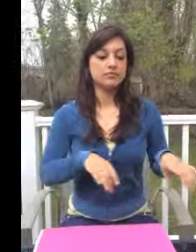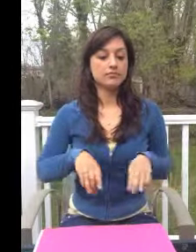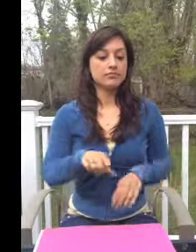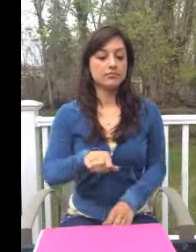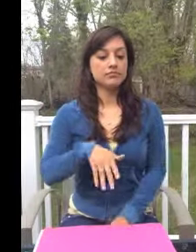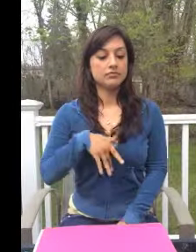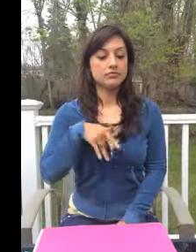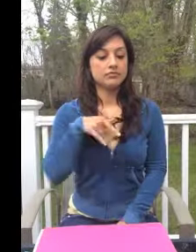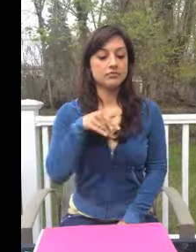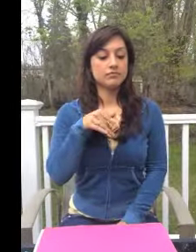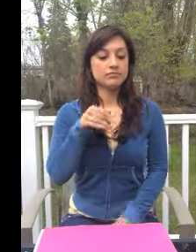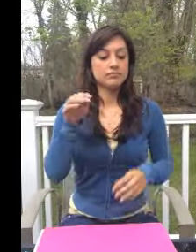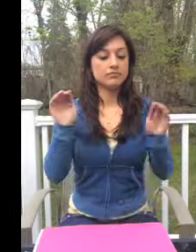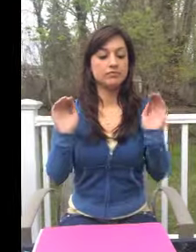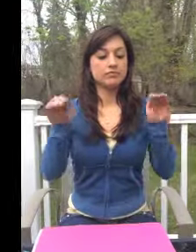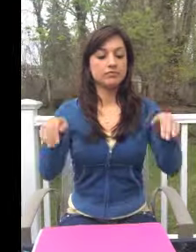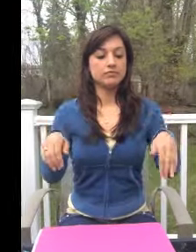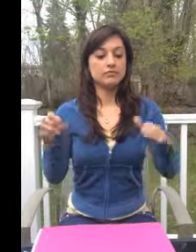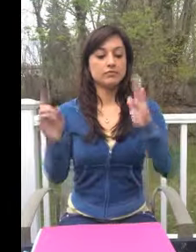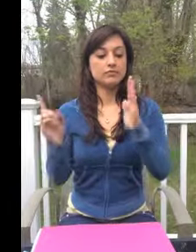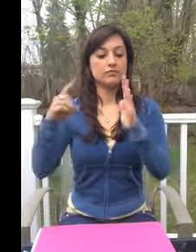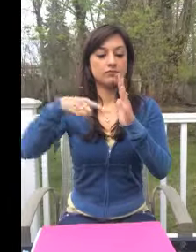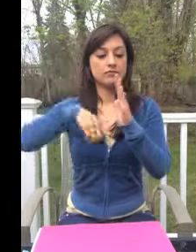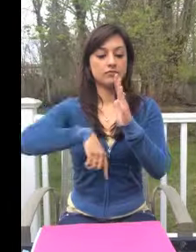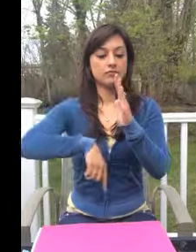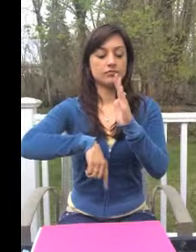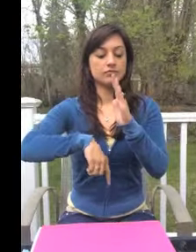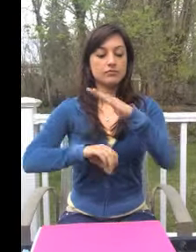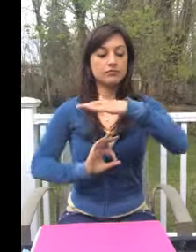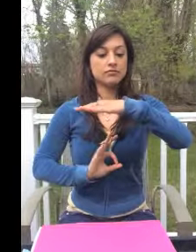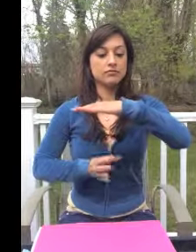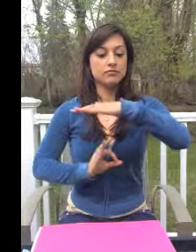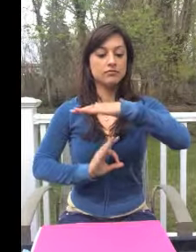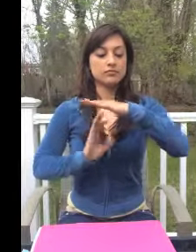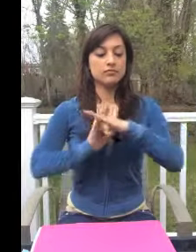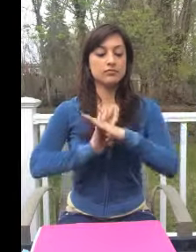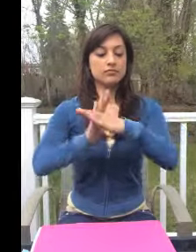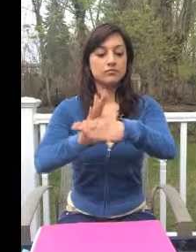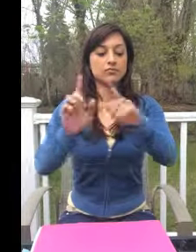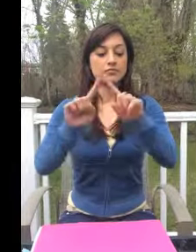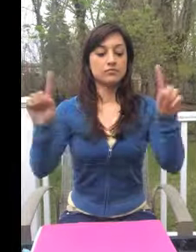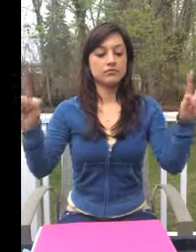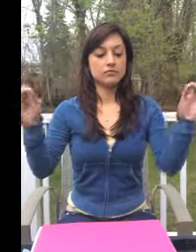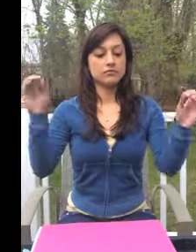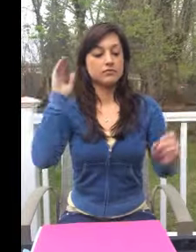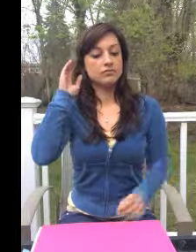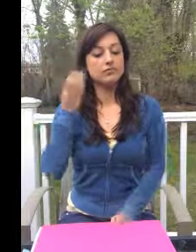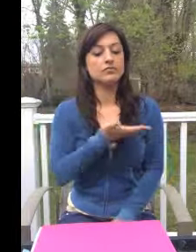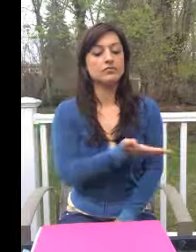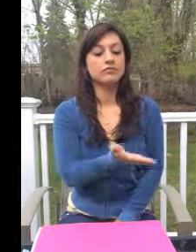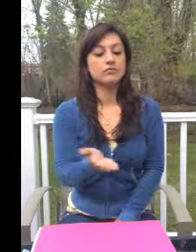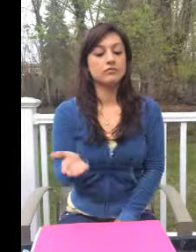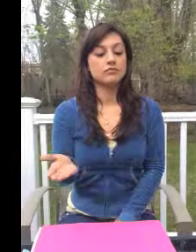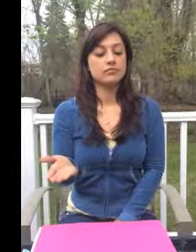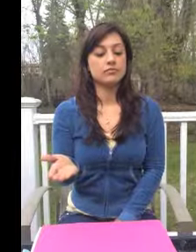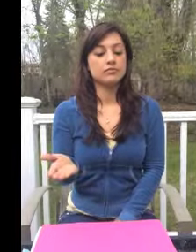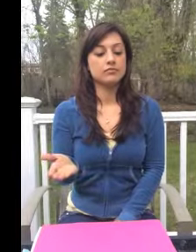Do you ever feel, already buried deep, six feet under screens and no one seems to hear a thing?